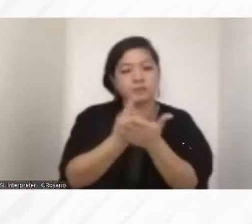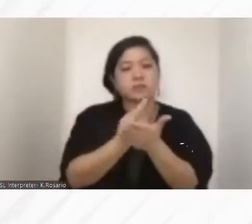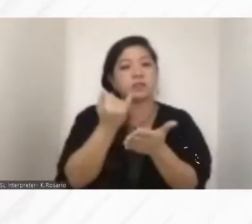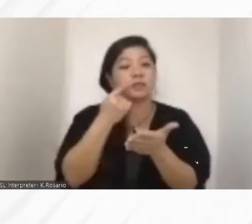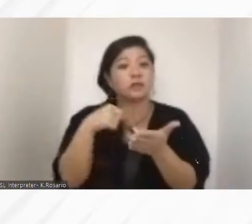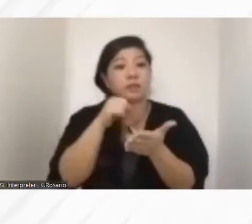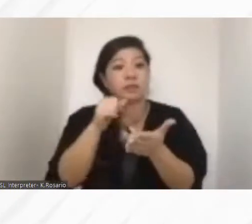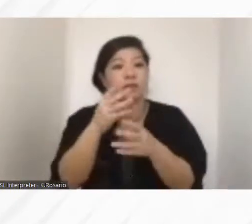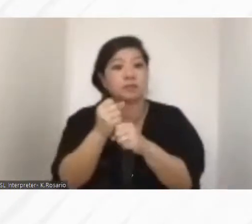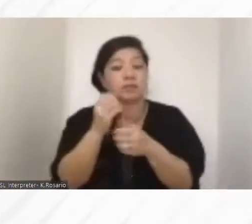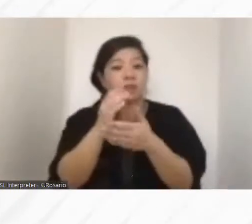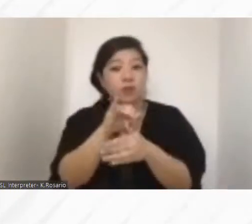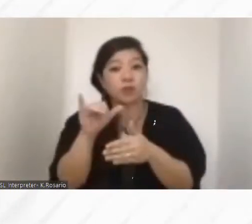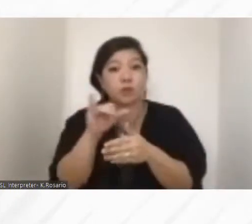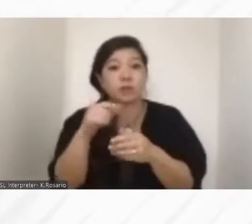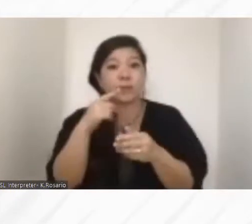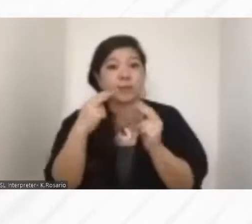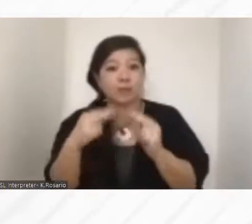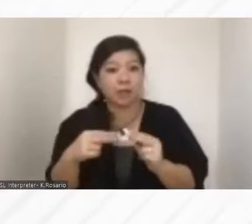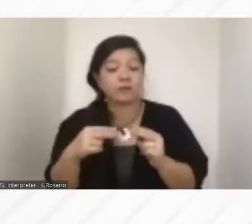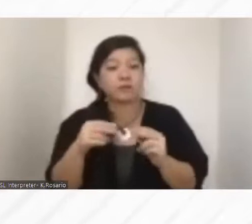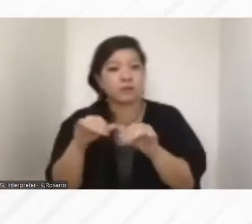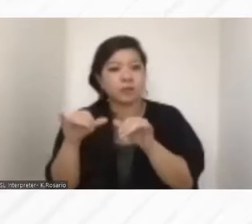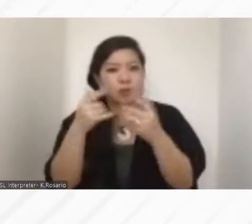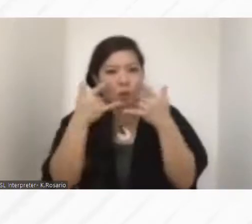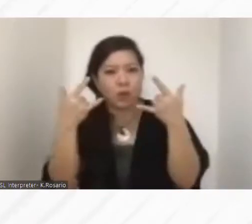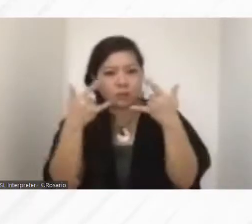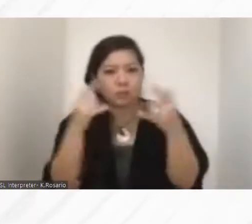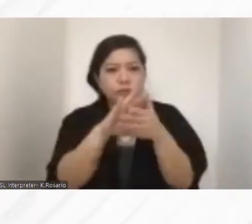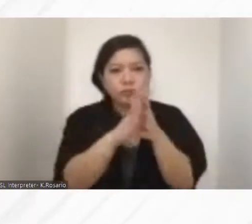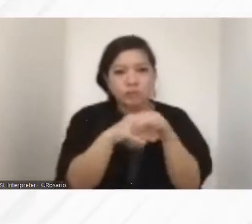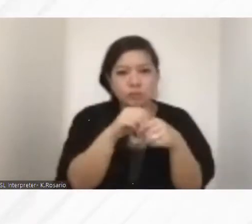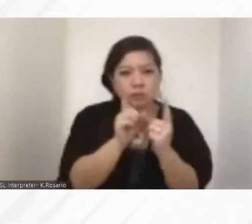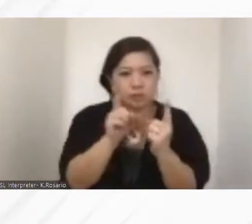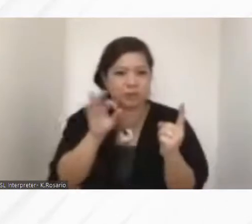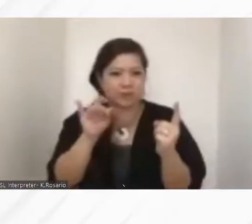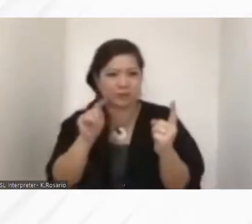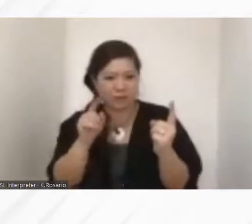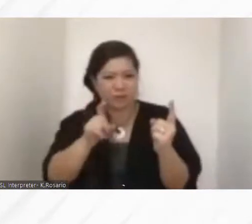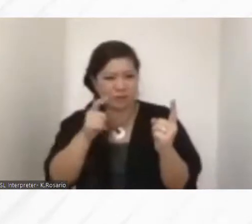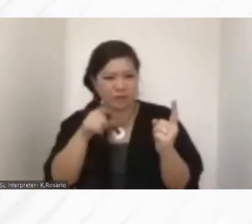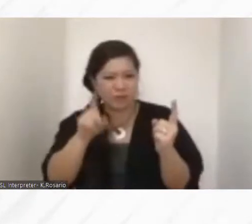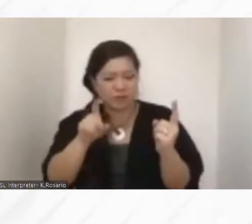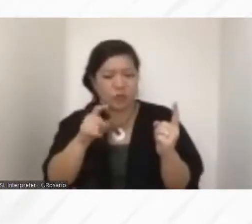taking those basic public health measures, wearing a mask, washing your hands, and watching your distance as much as we should, recognizing that even people we know can